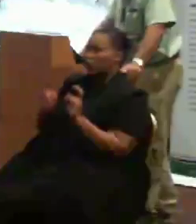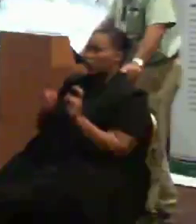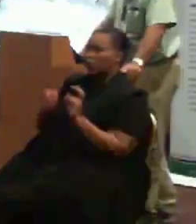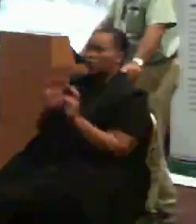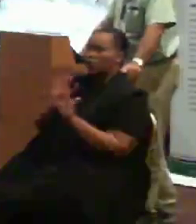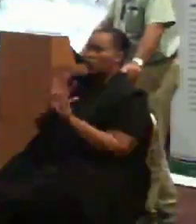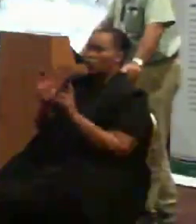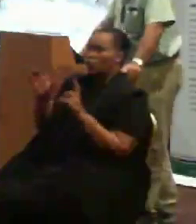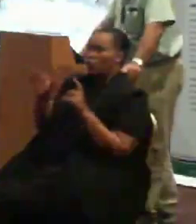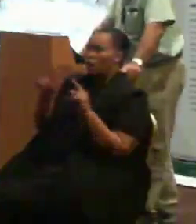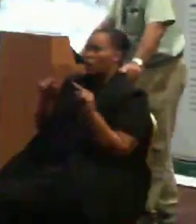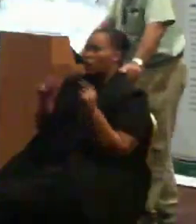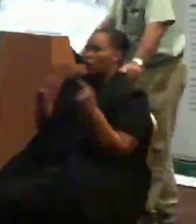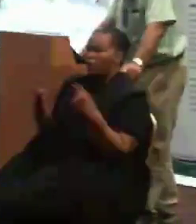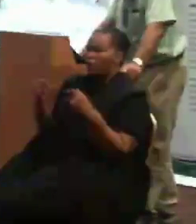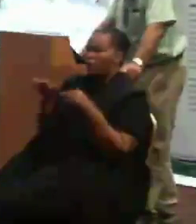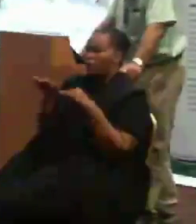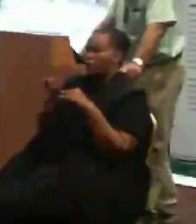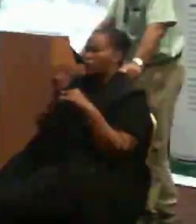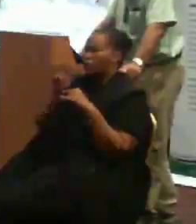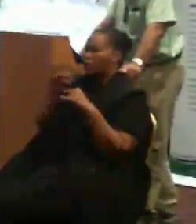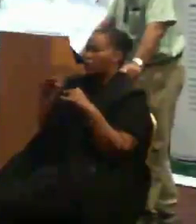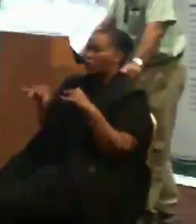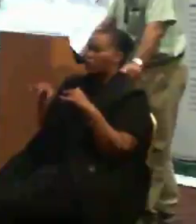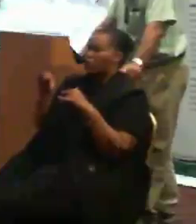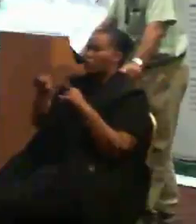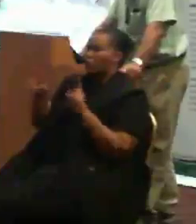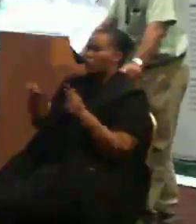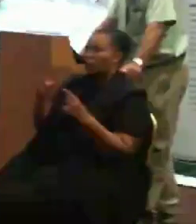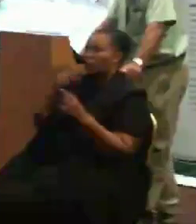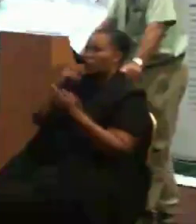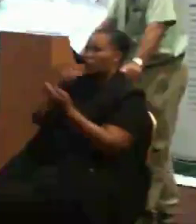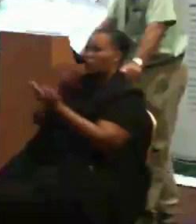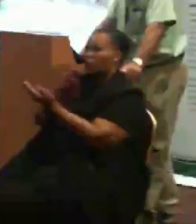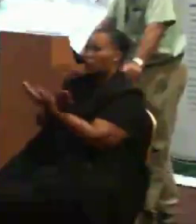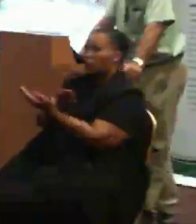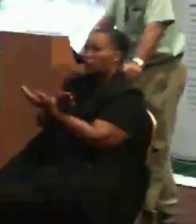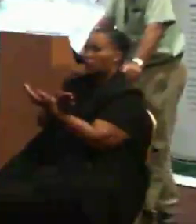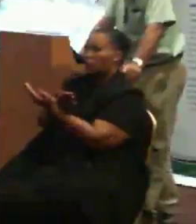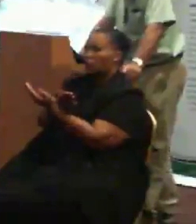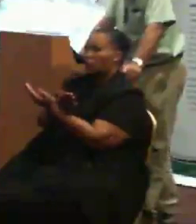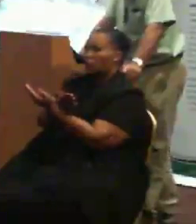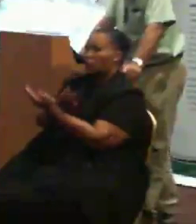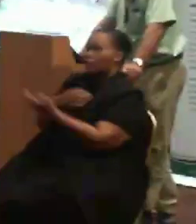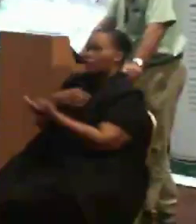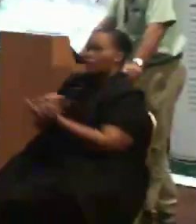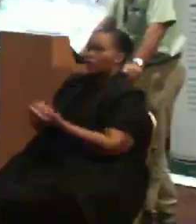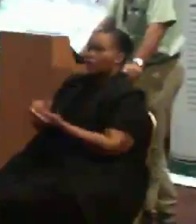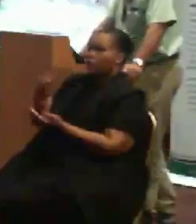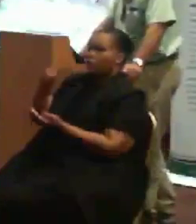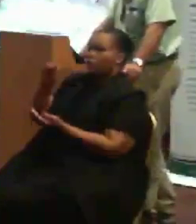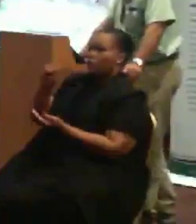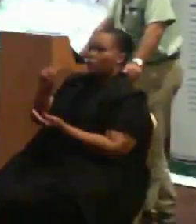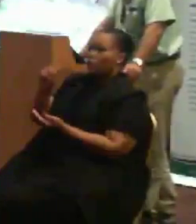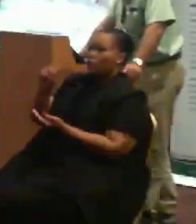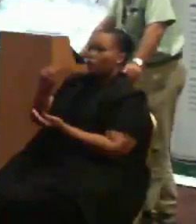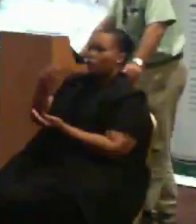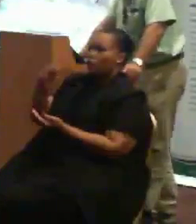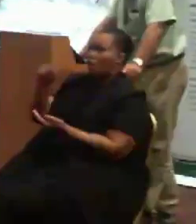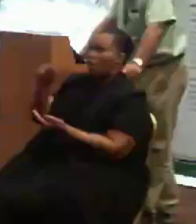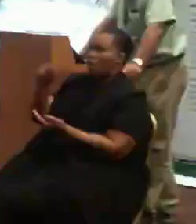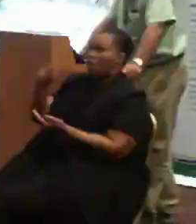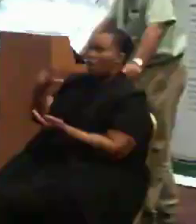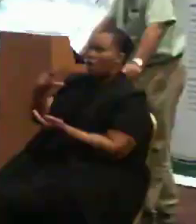afford it. Took a lesson from Zimbabwe. Mr. Mwanga, well, the President Mwanga raises the fuel cost